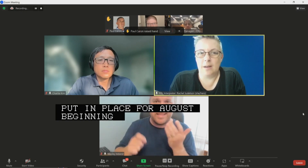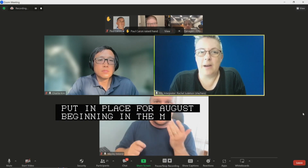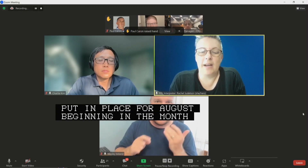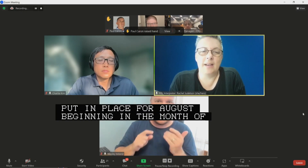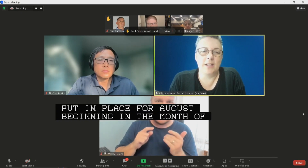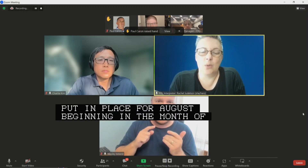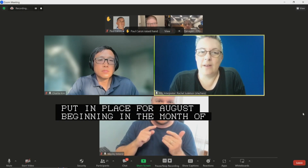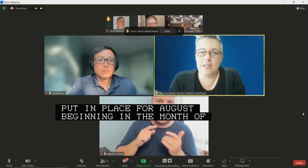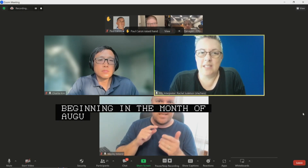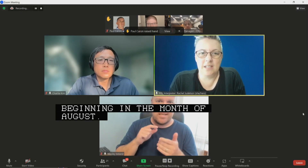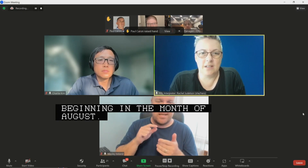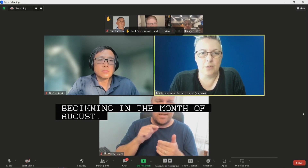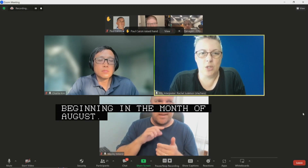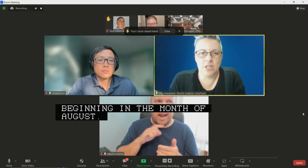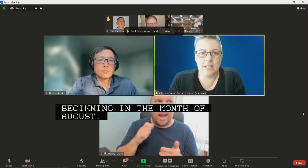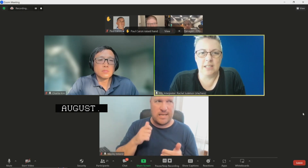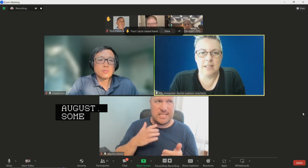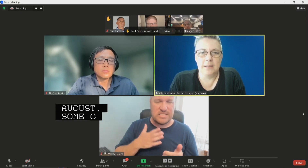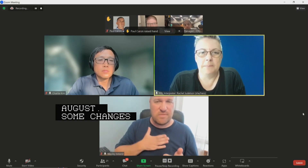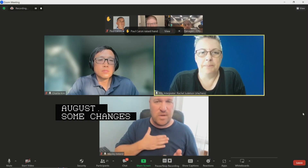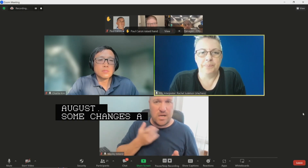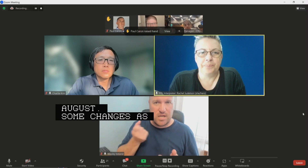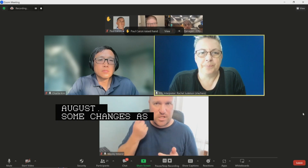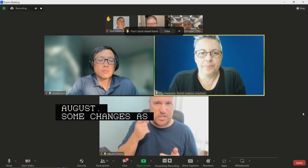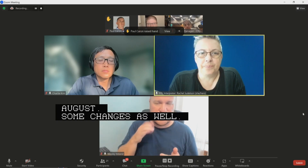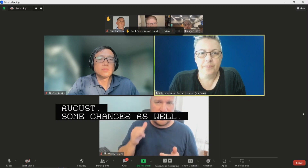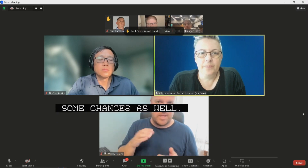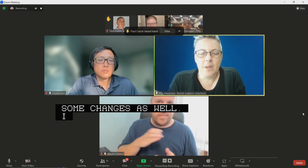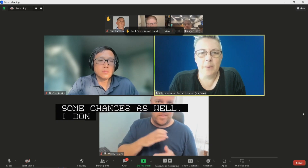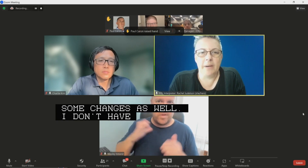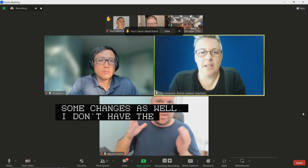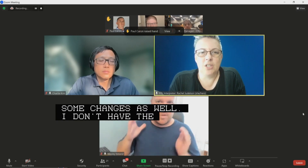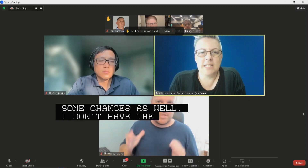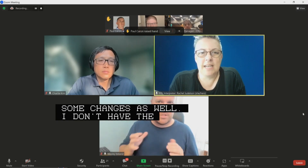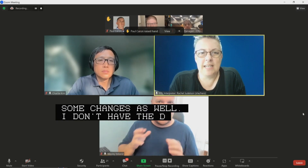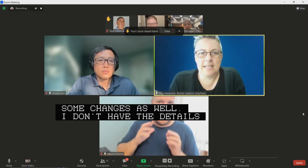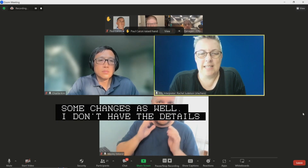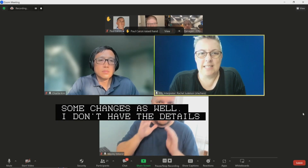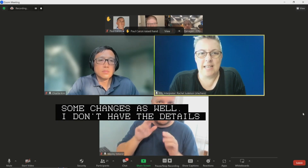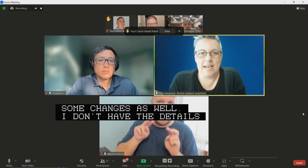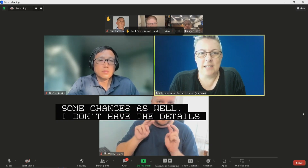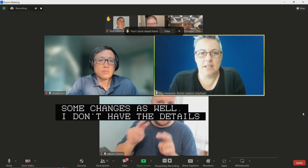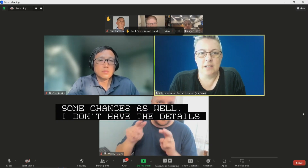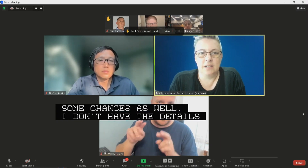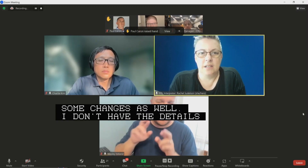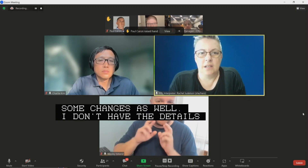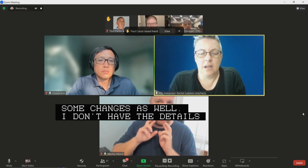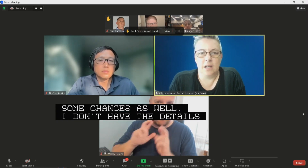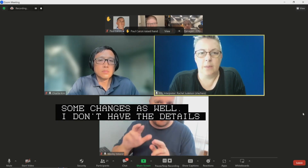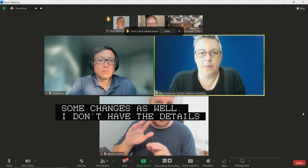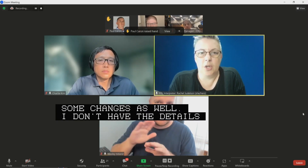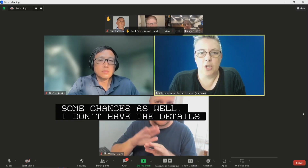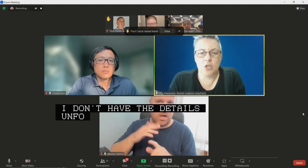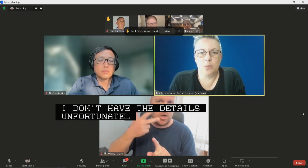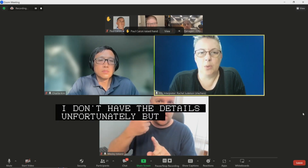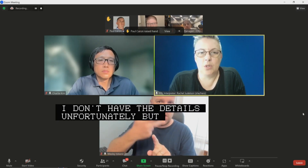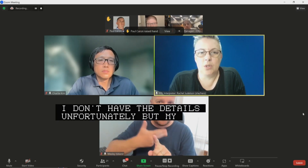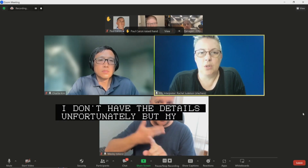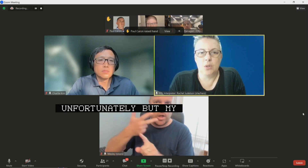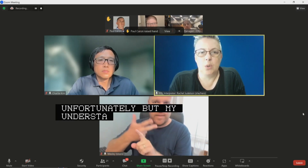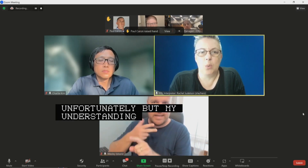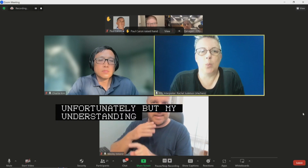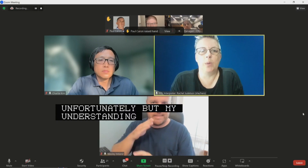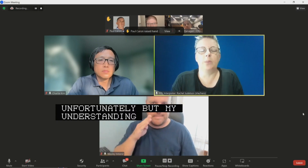well. I don't have the details, unfortunately, but my understanding is that the